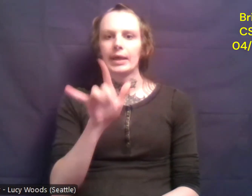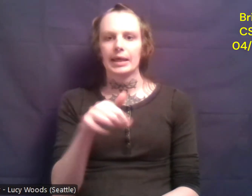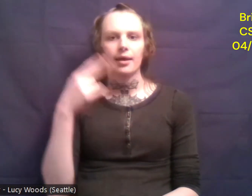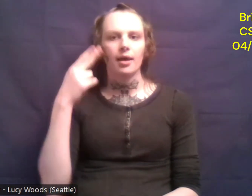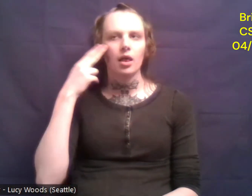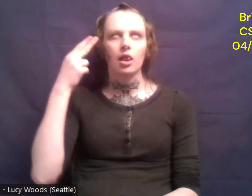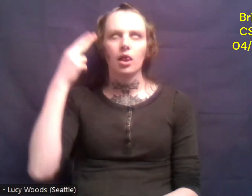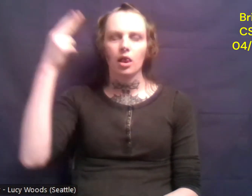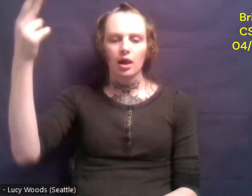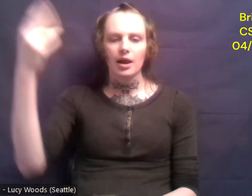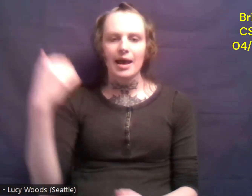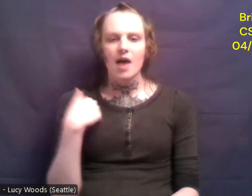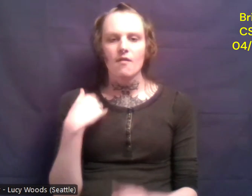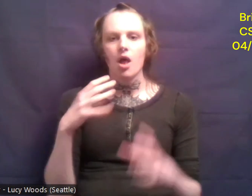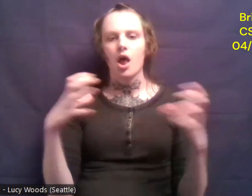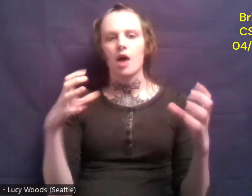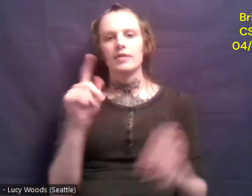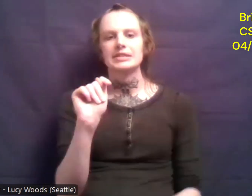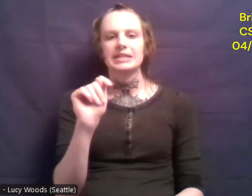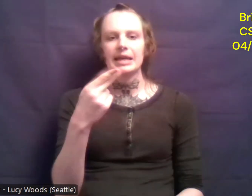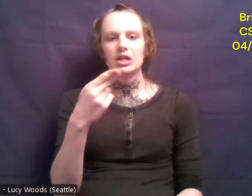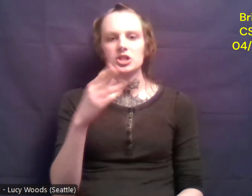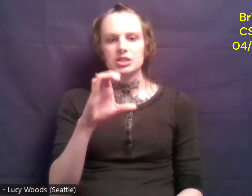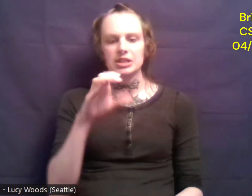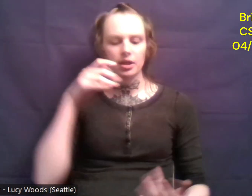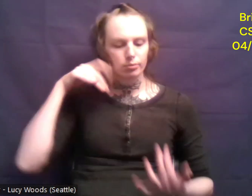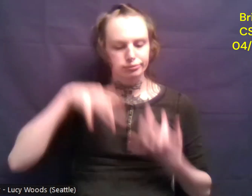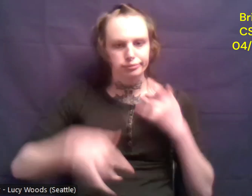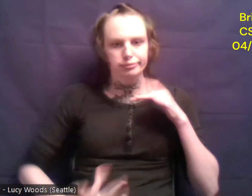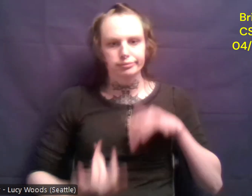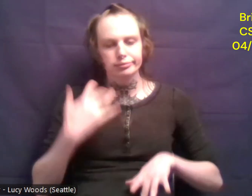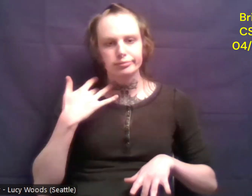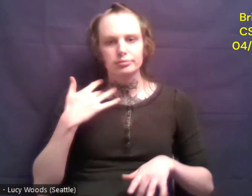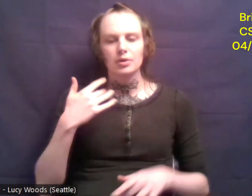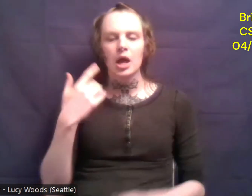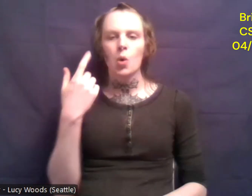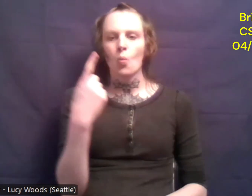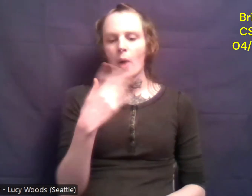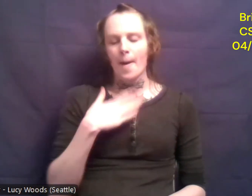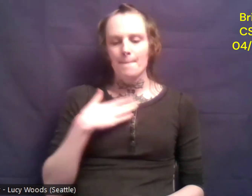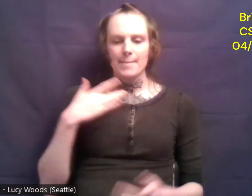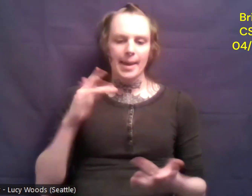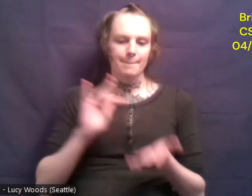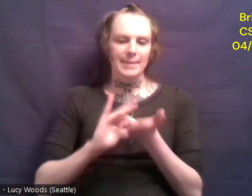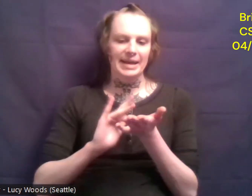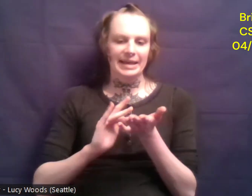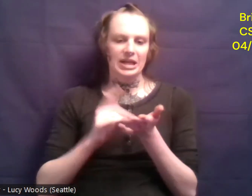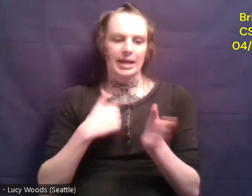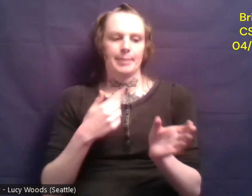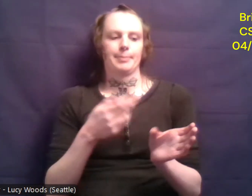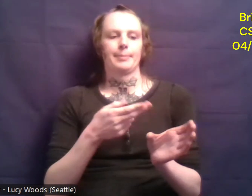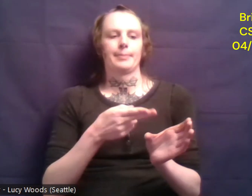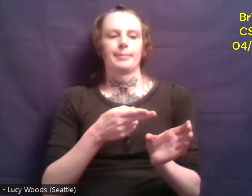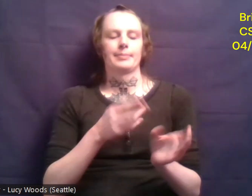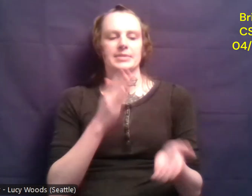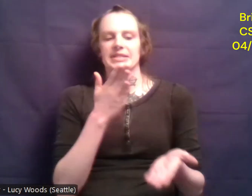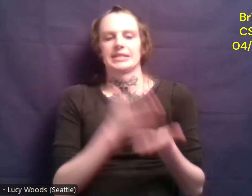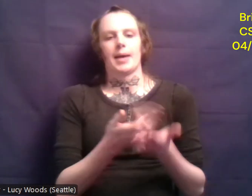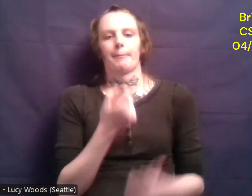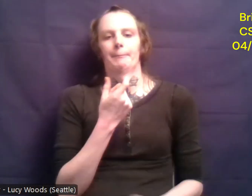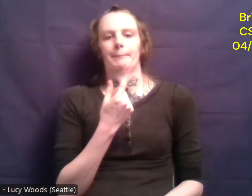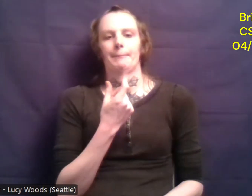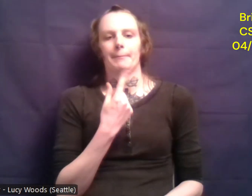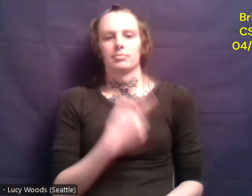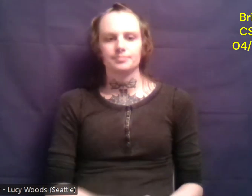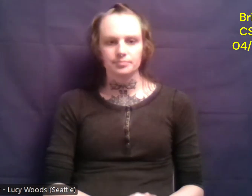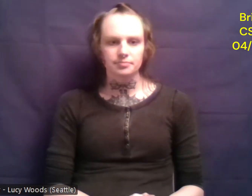of THC in my blood, and I had stopped taking one of my medications cold turkey. And at that time, I had graduated from